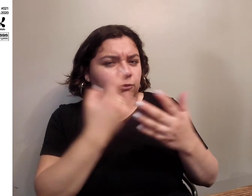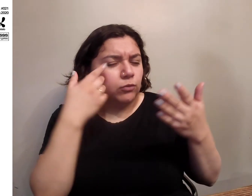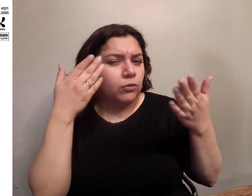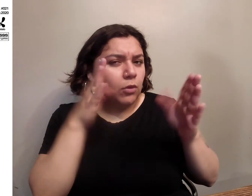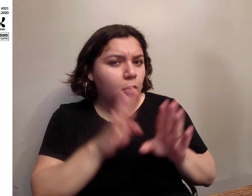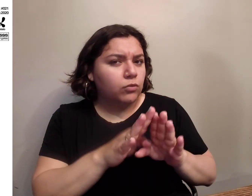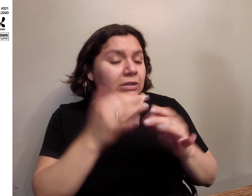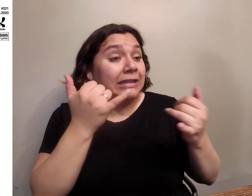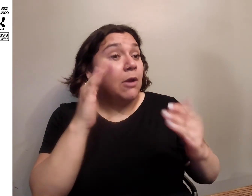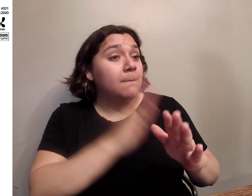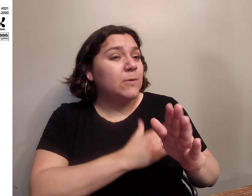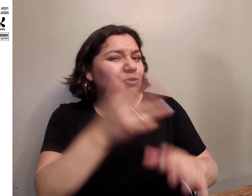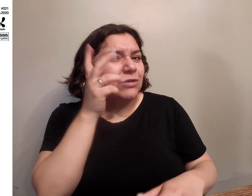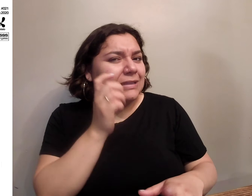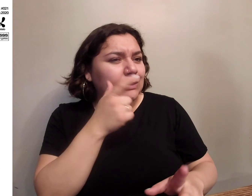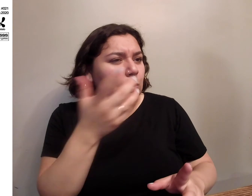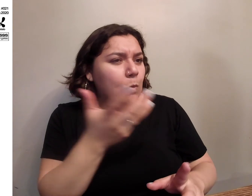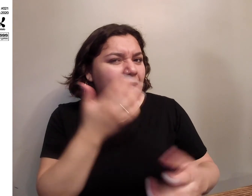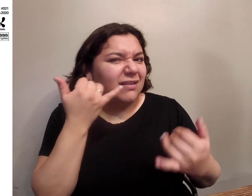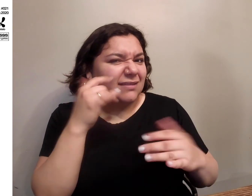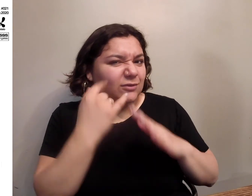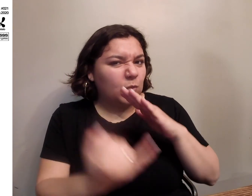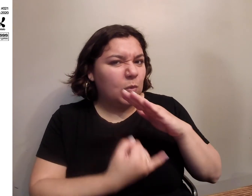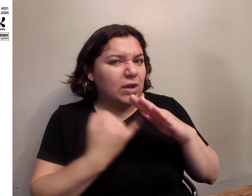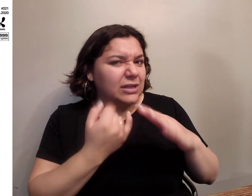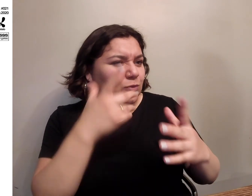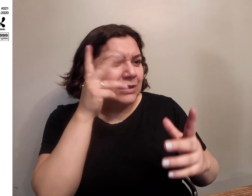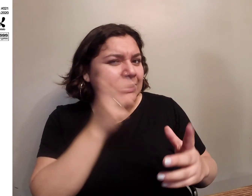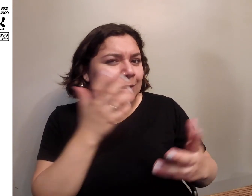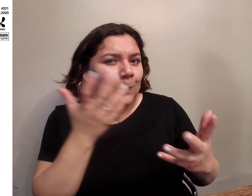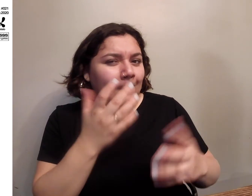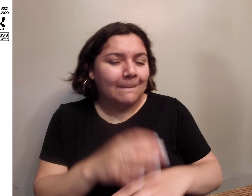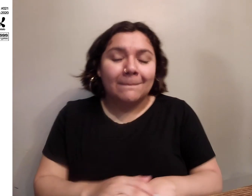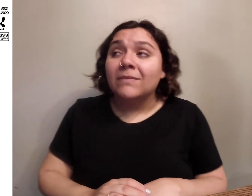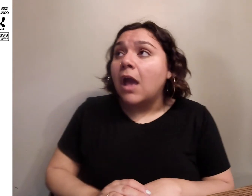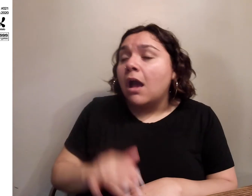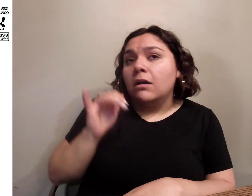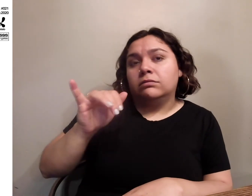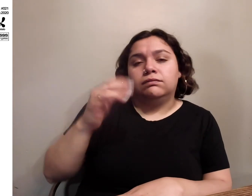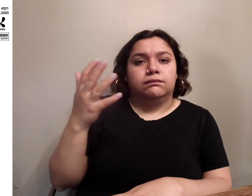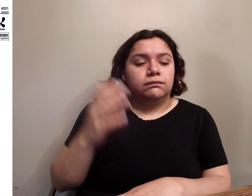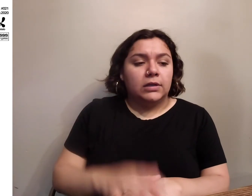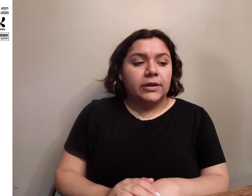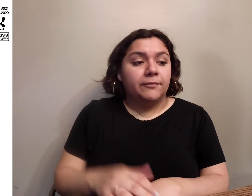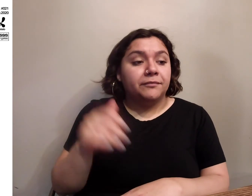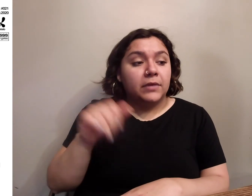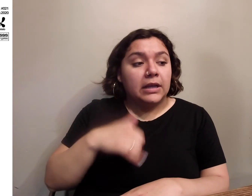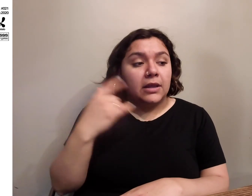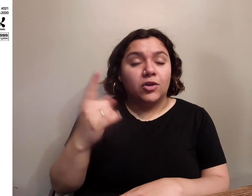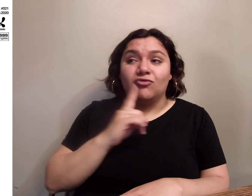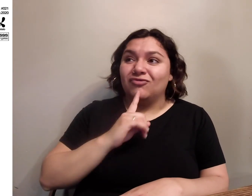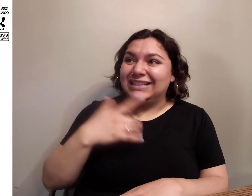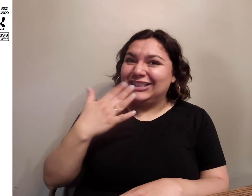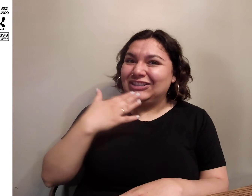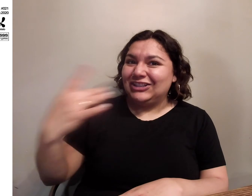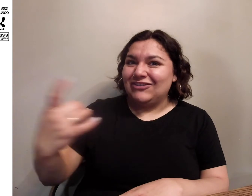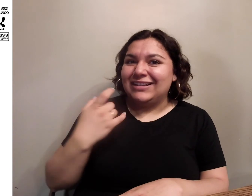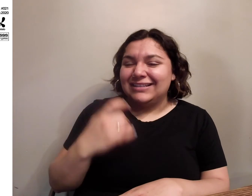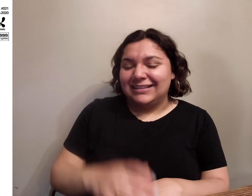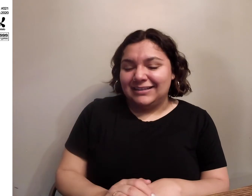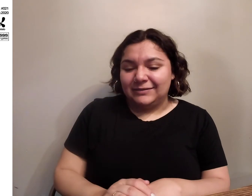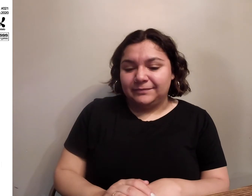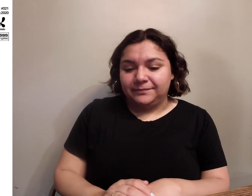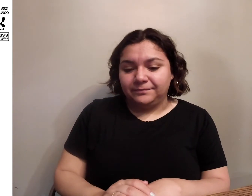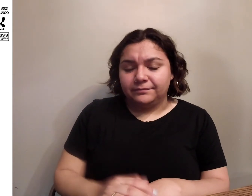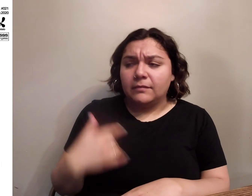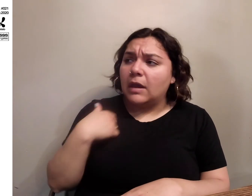what music are you listening to during this quarantine? Wow, another really good question.